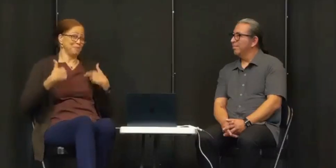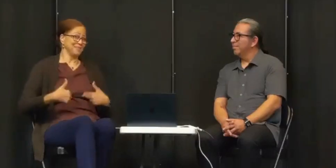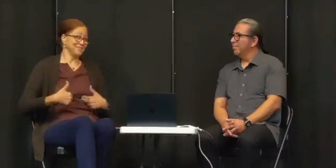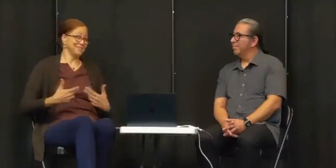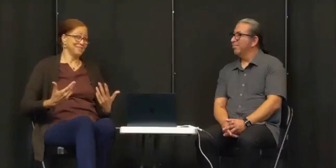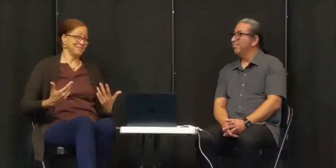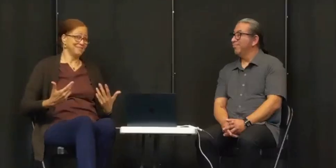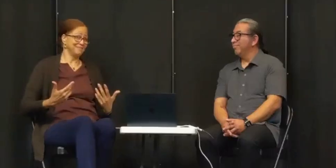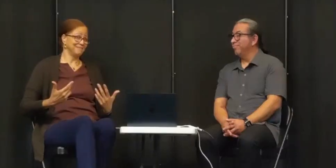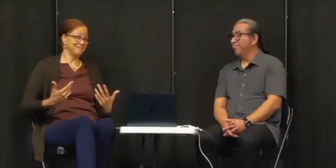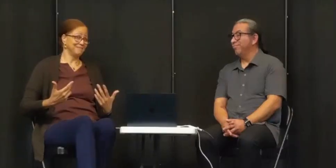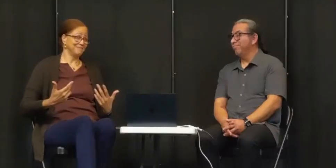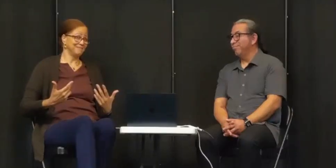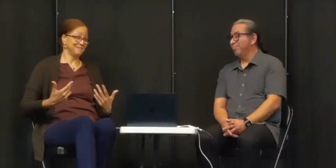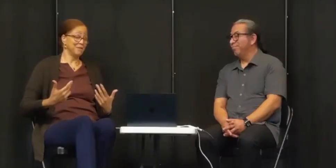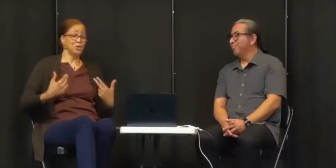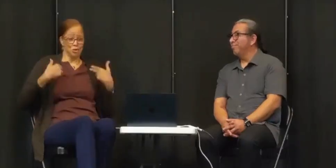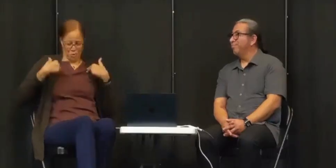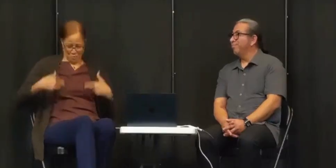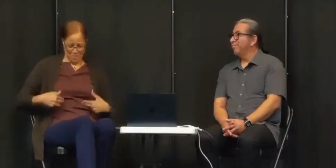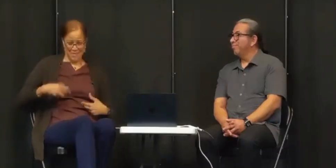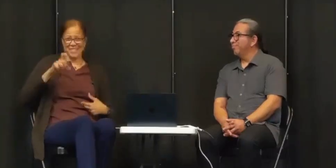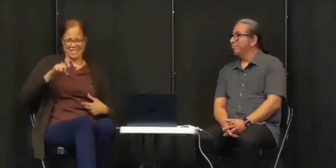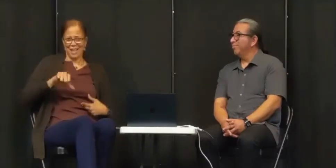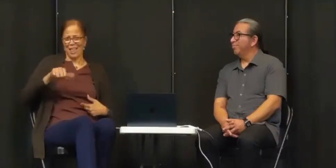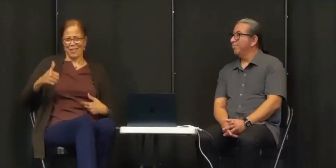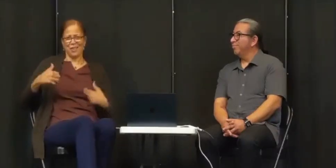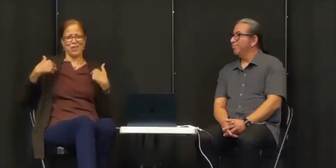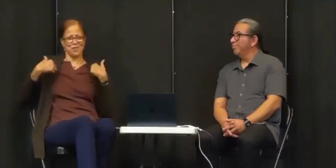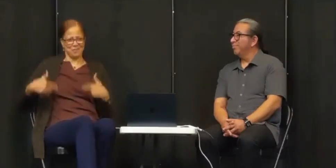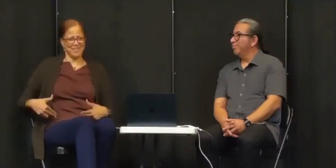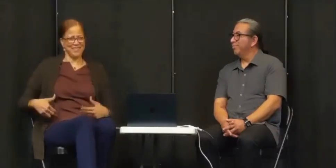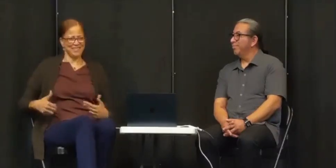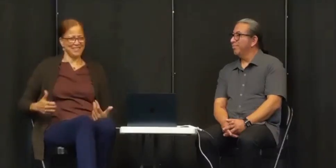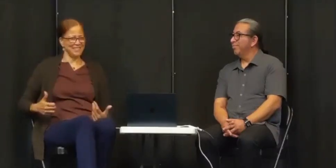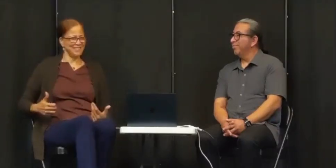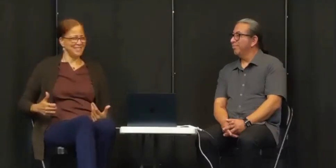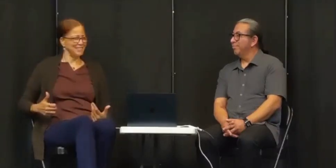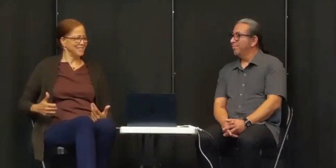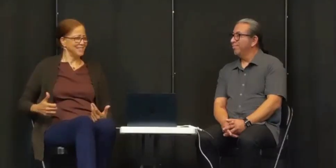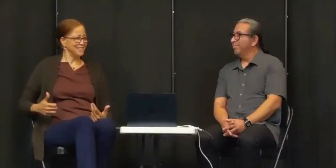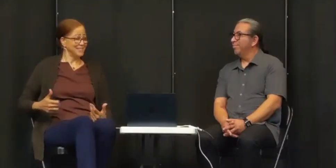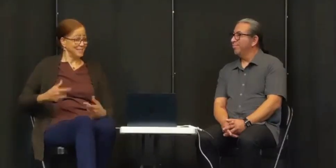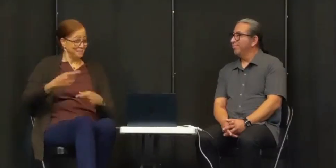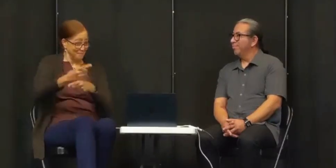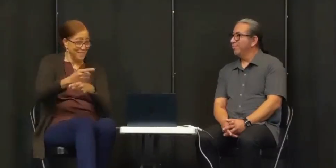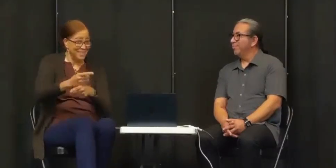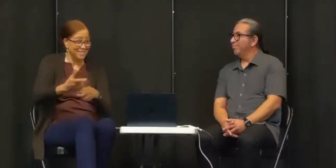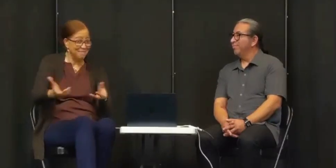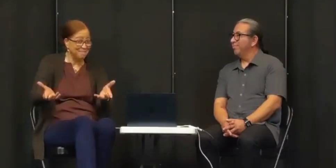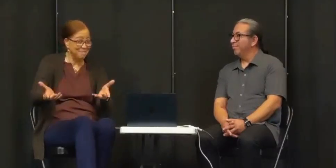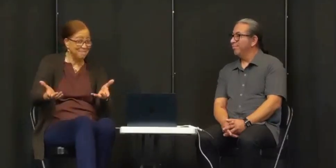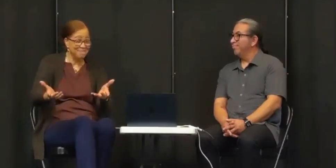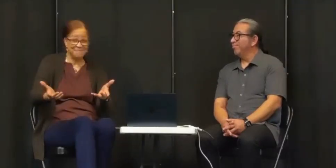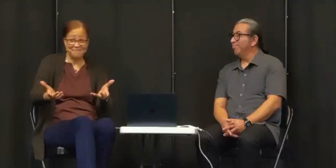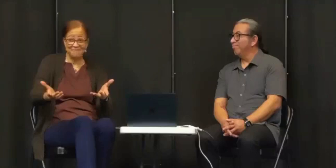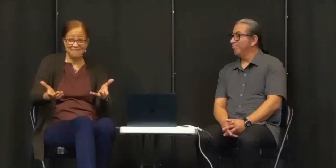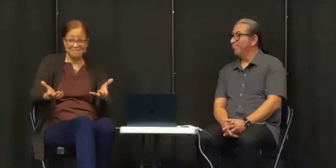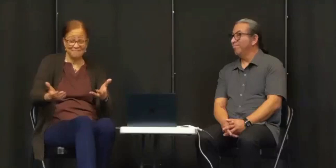But because we're all human. And humans need other humans. We need human connection,